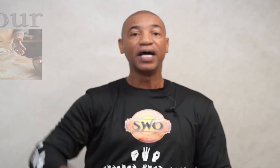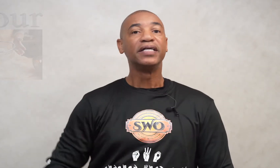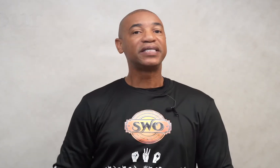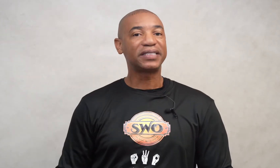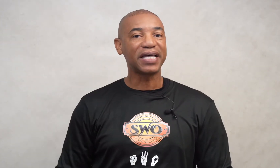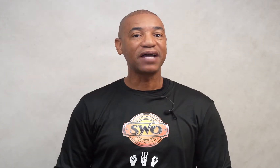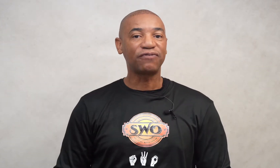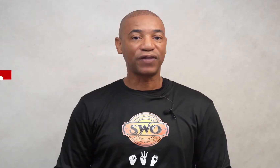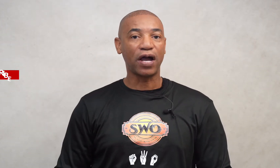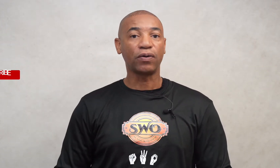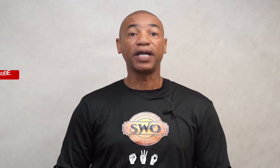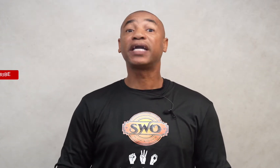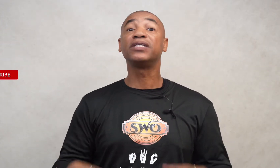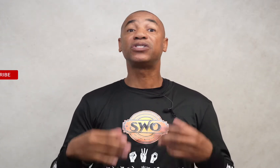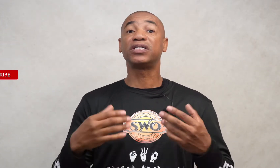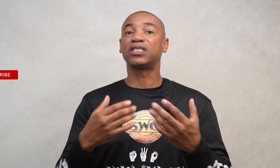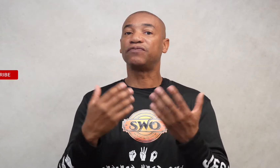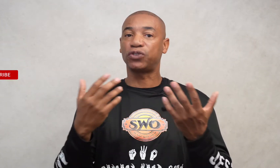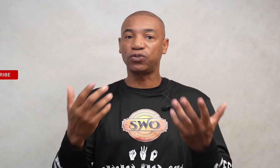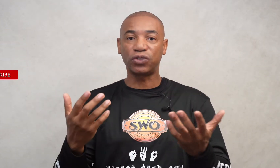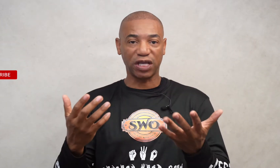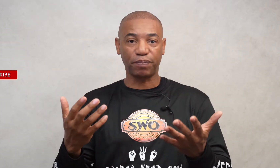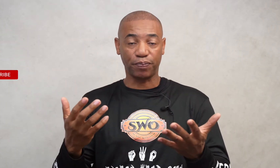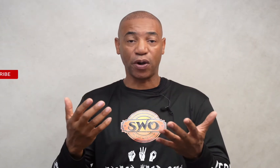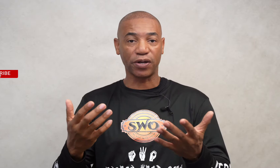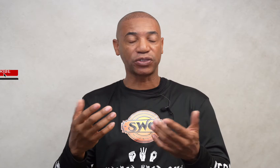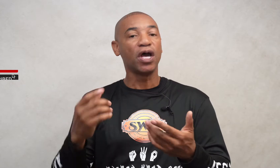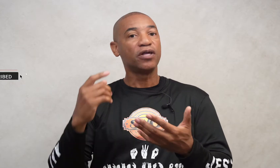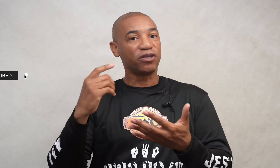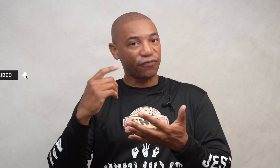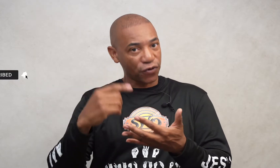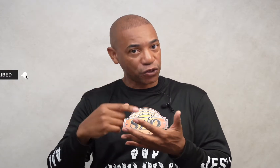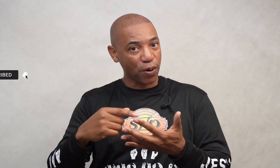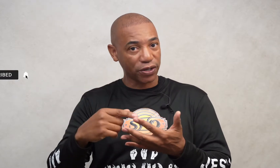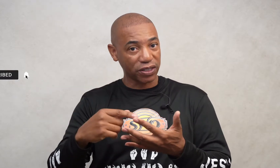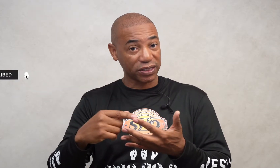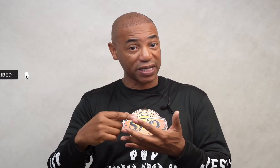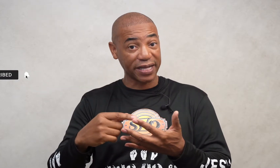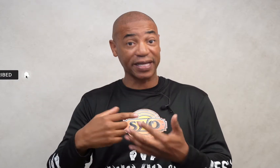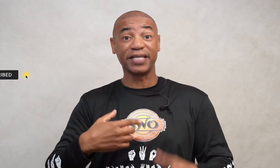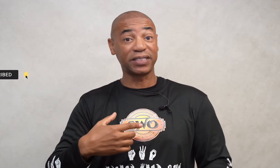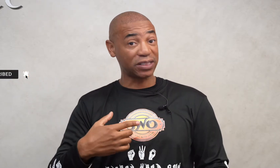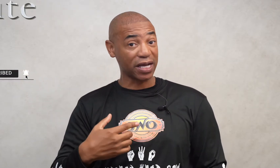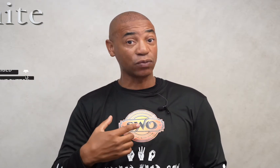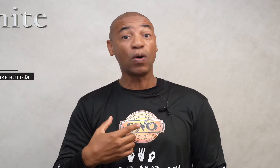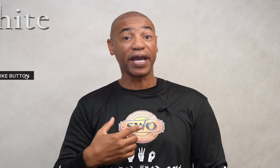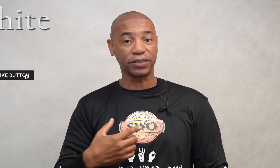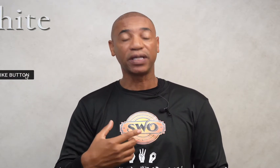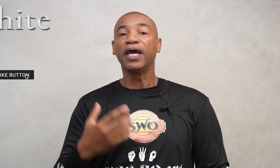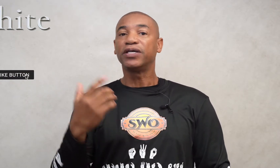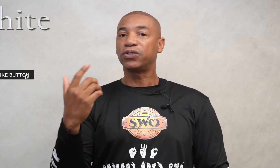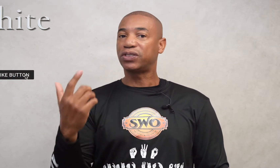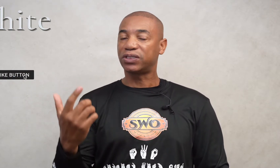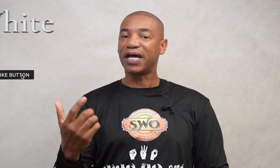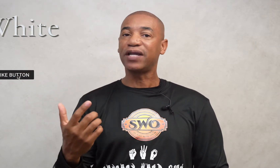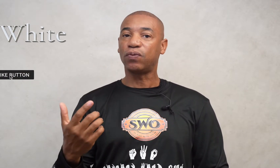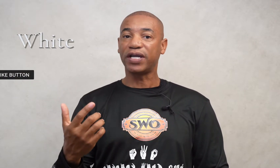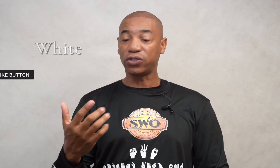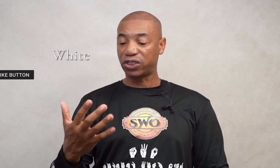To sign flower, it consists of two separate parts. The first part of the sign is the sign white. So to sign white, you simply